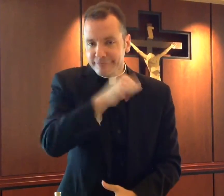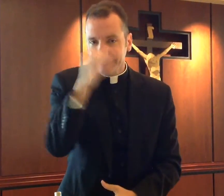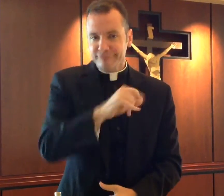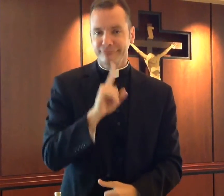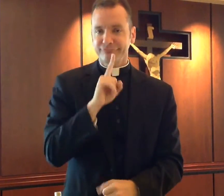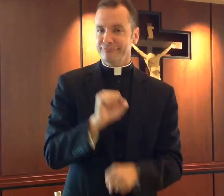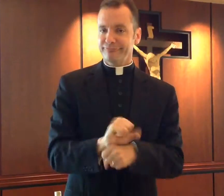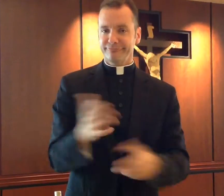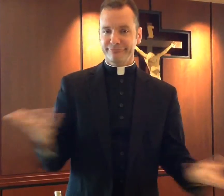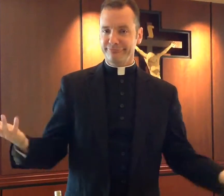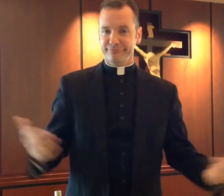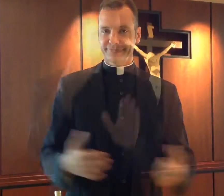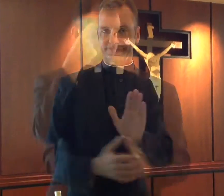yes, but they become foolish.